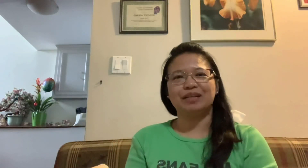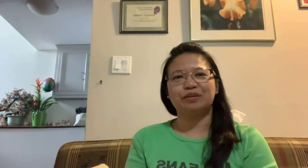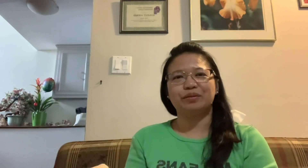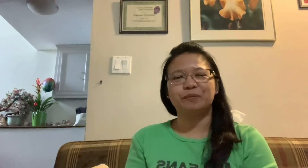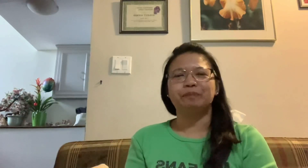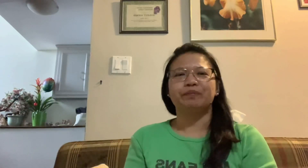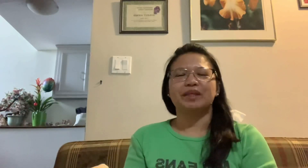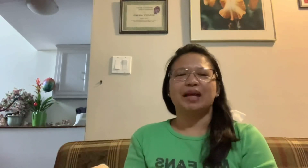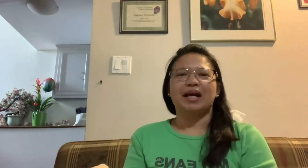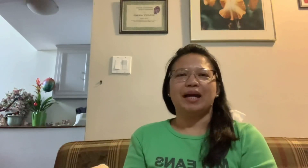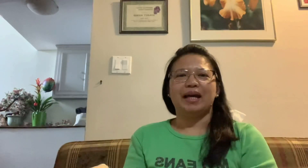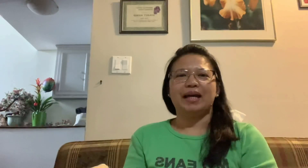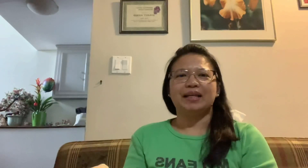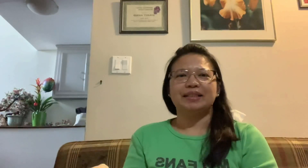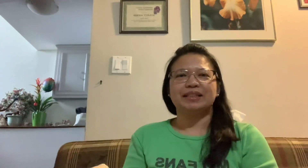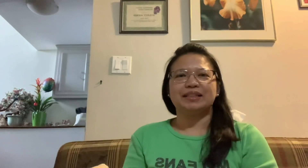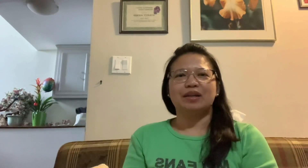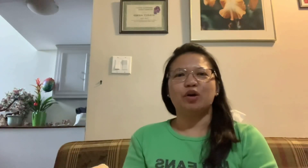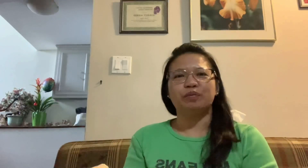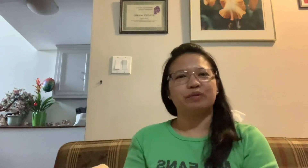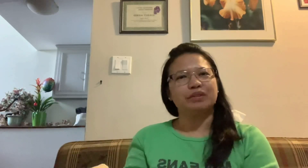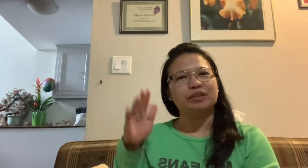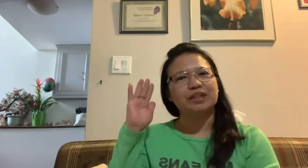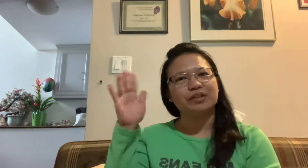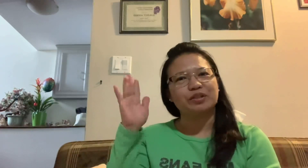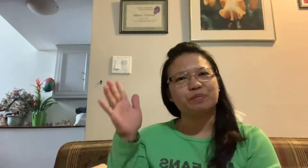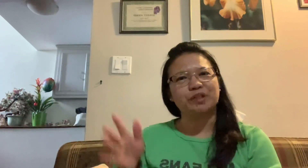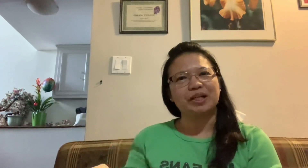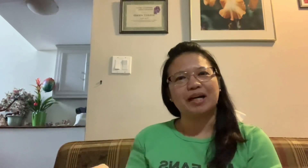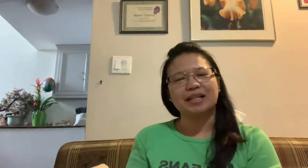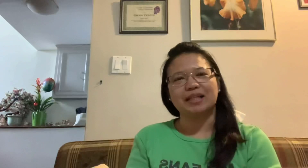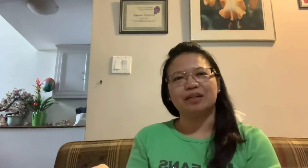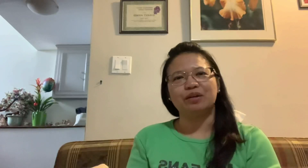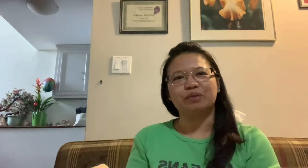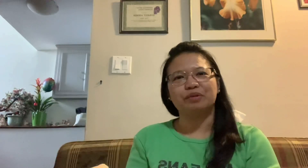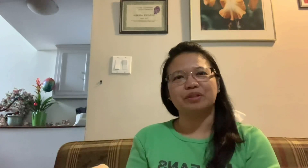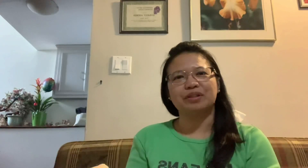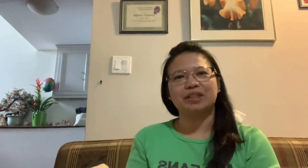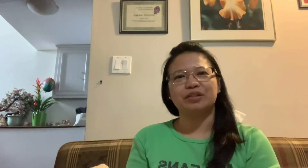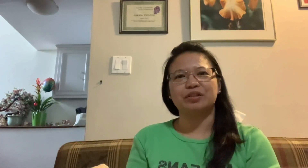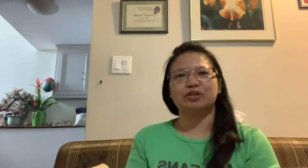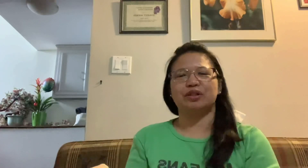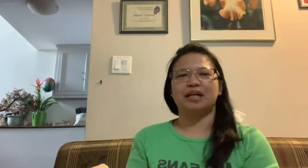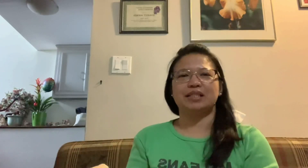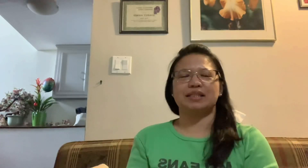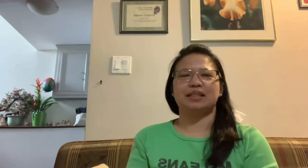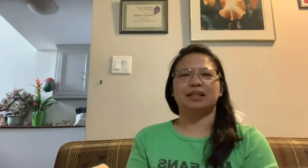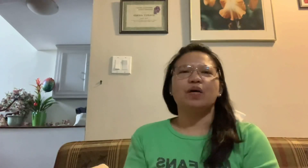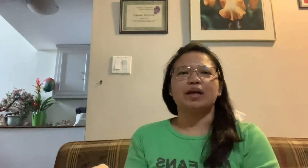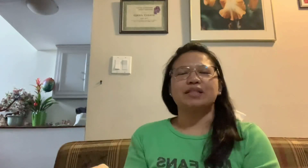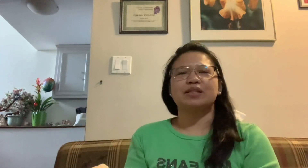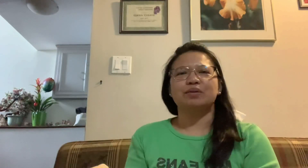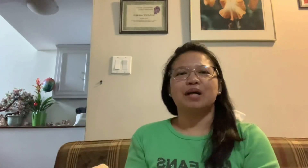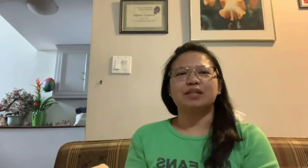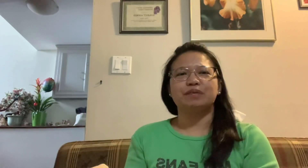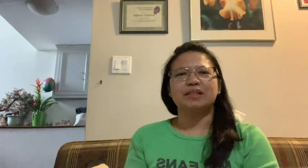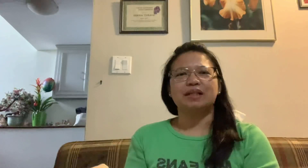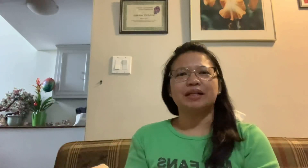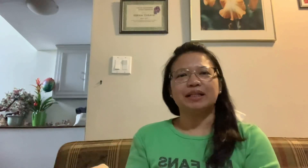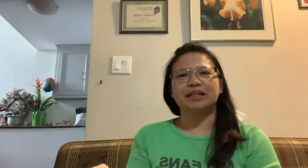Hello. And hope you will continue to support us and hope you will continue to join us. Okay, so as we start,